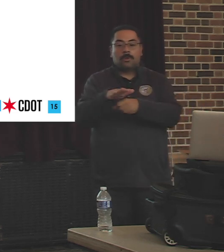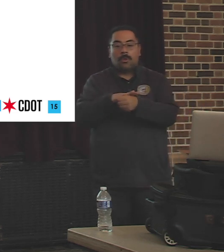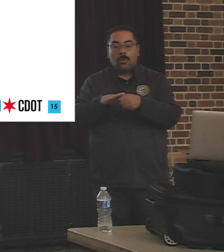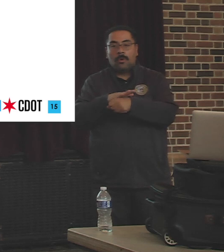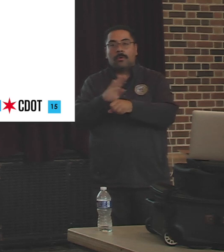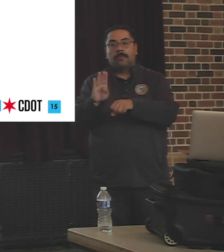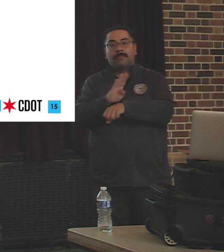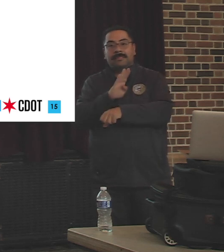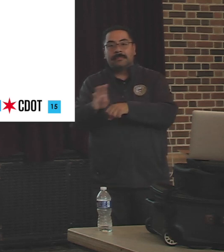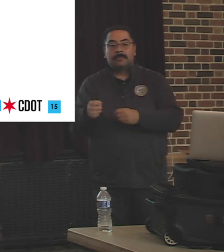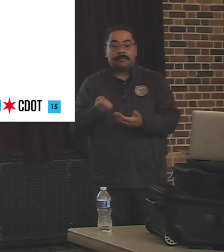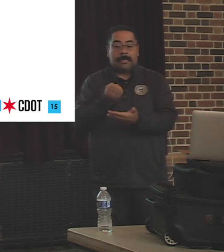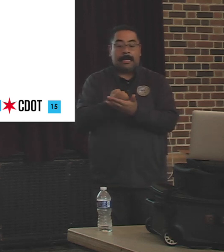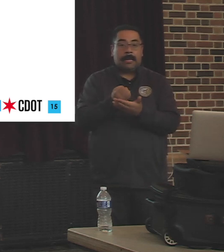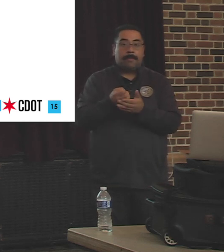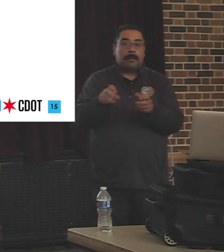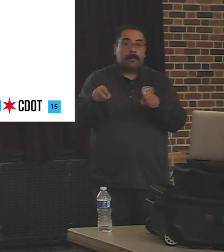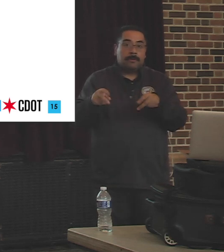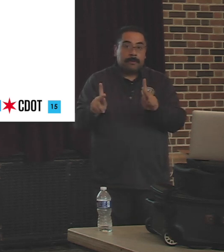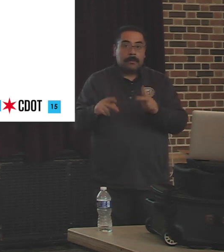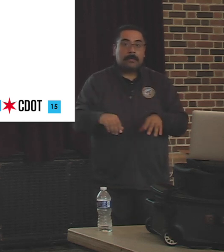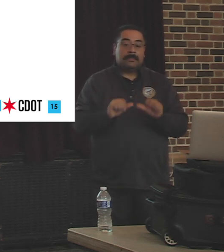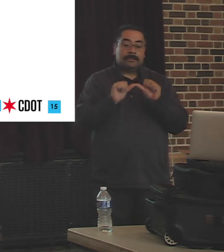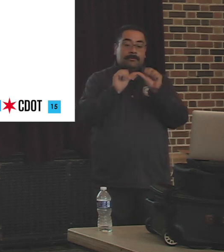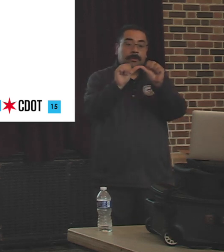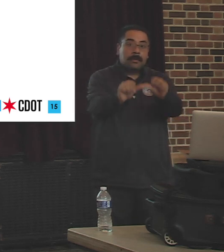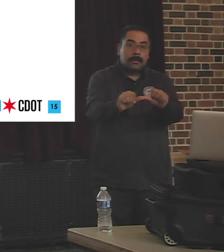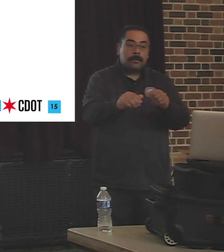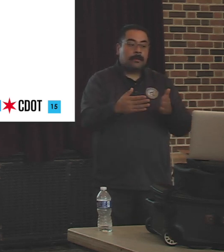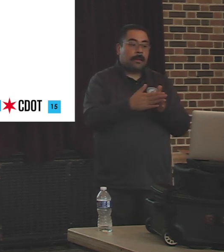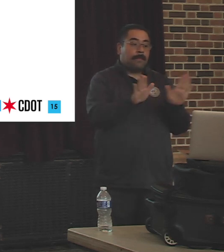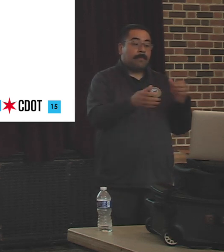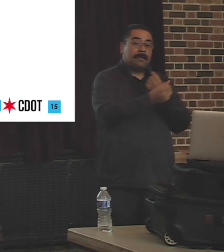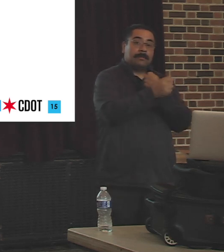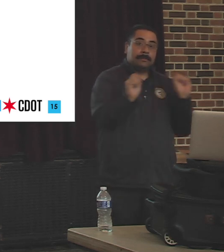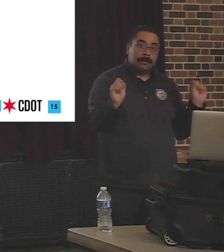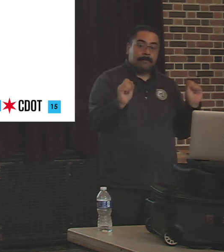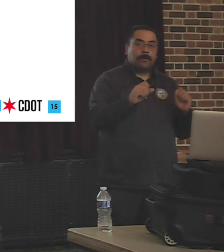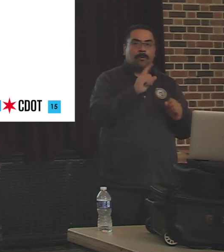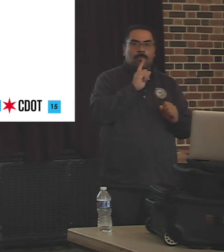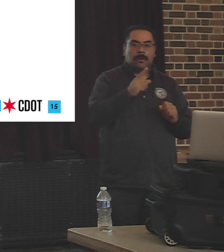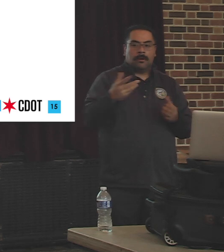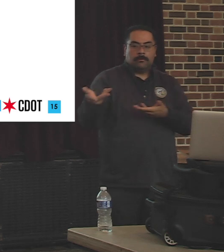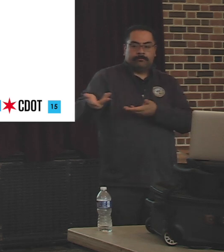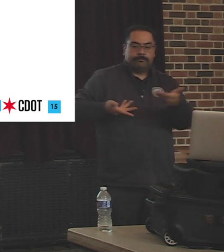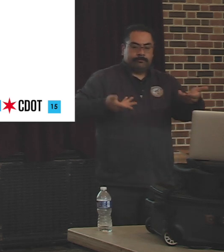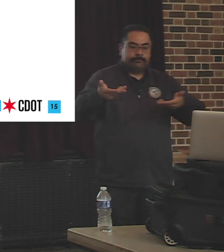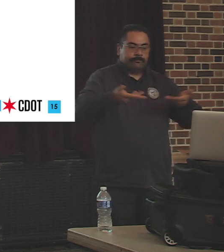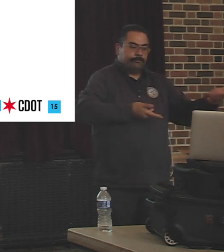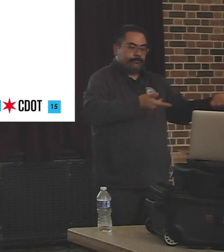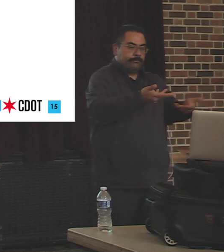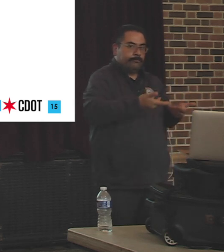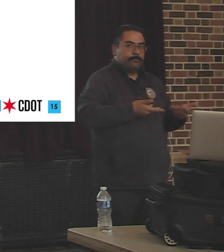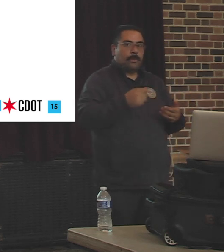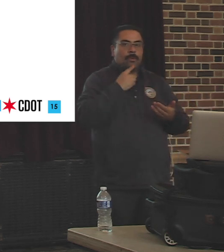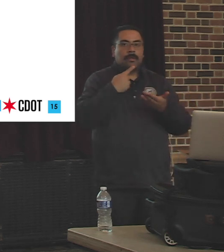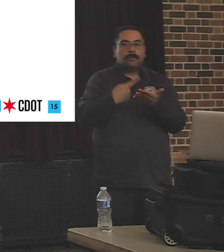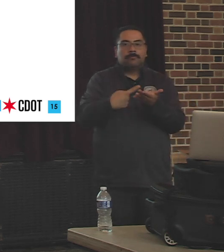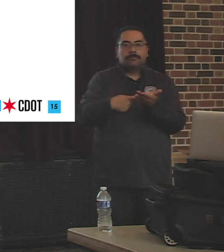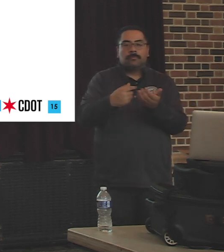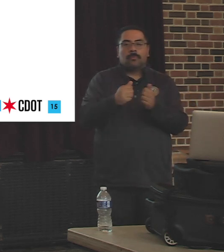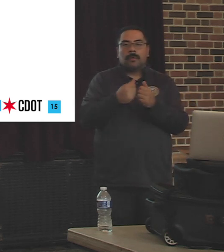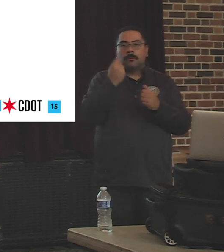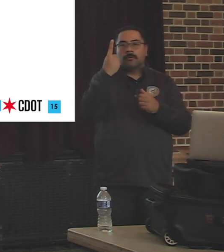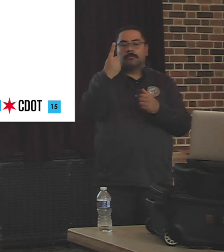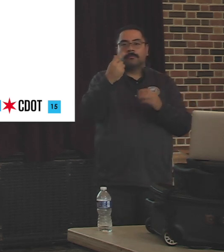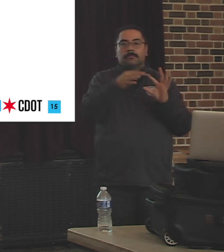economic development, sustainability, public safety, and really talk about and better understand the connection